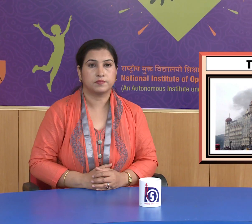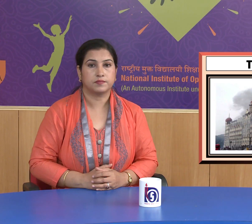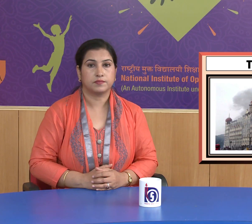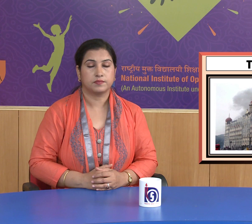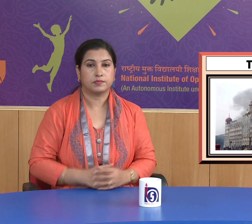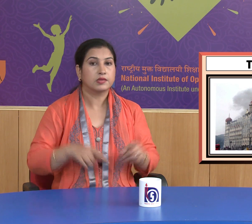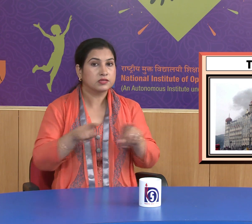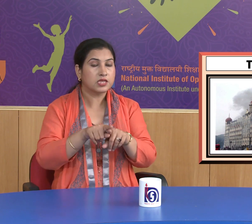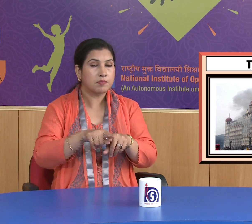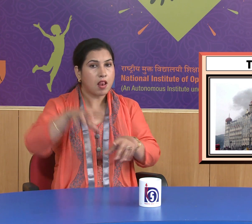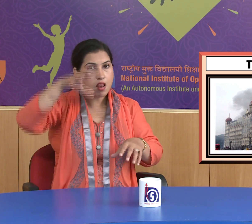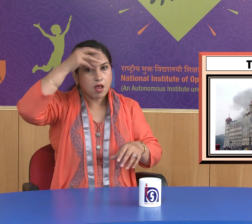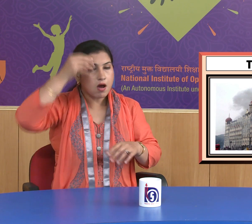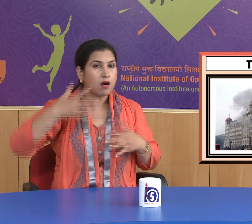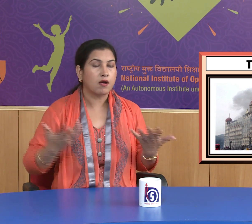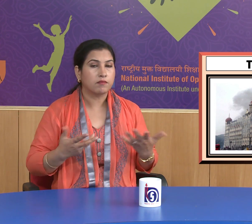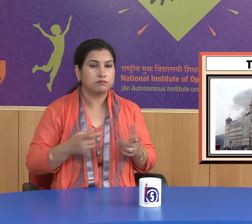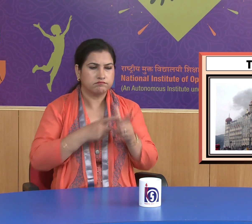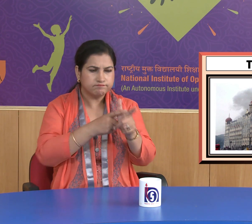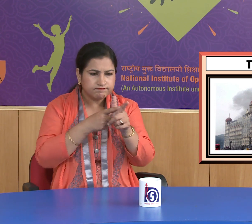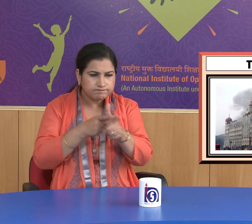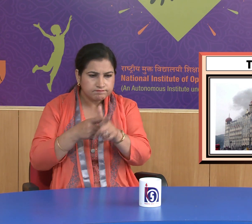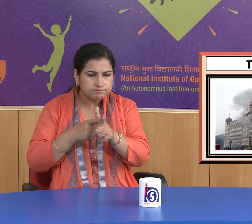We also learnt about terrorism,